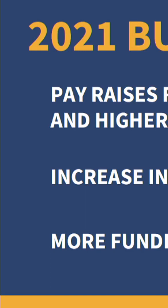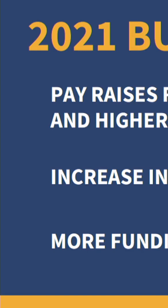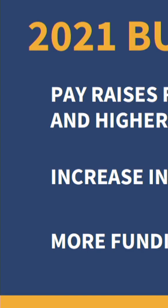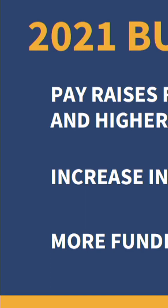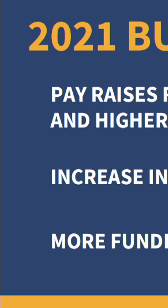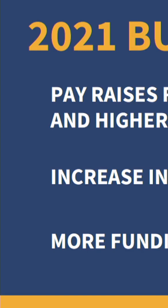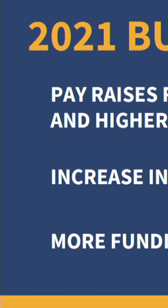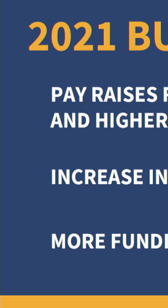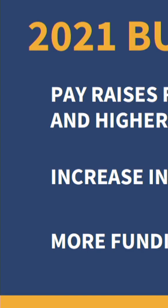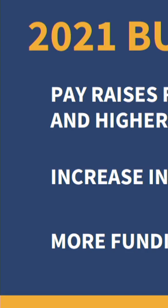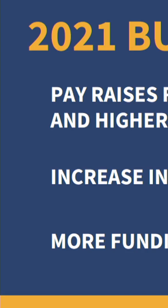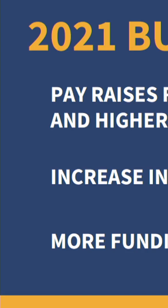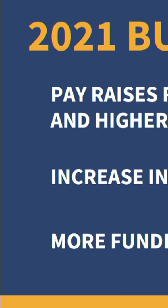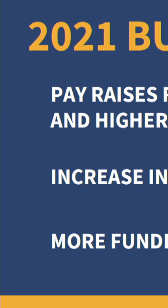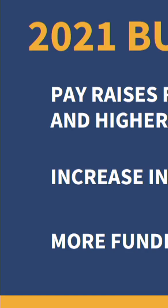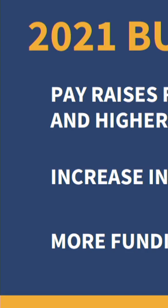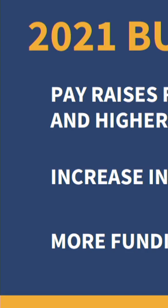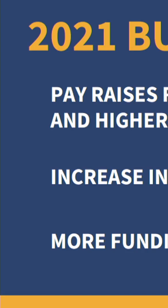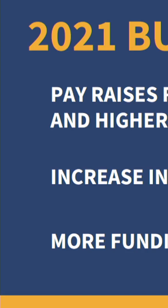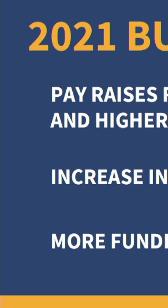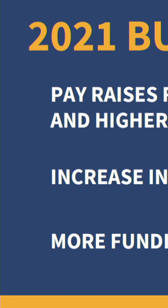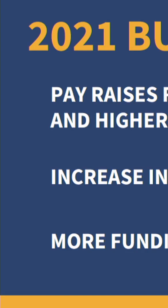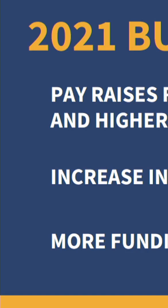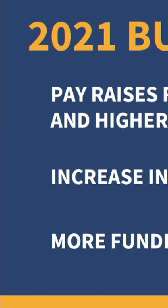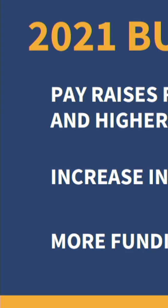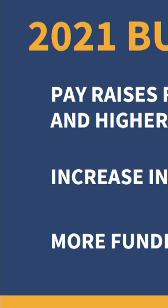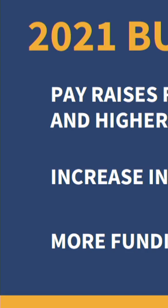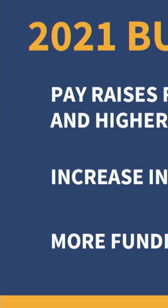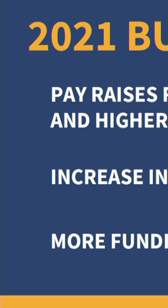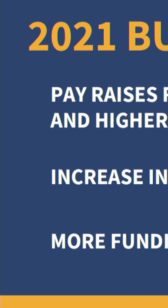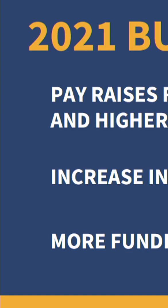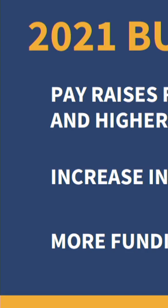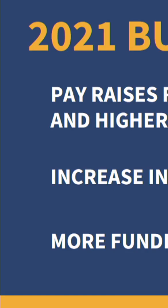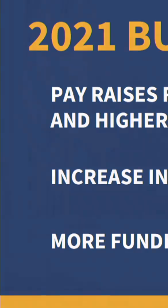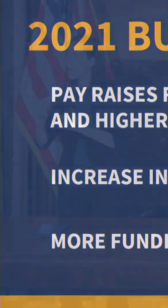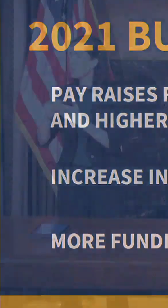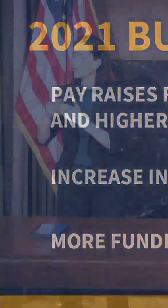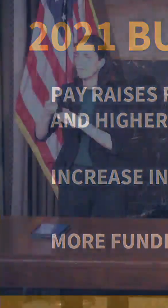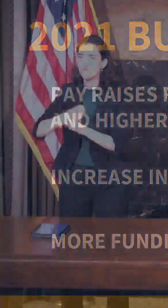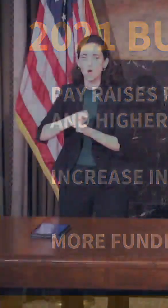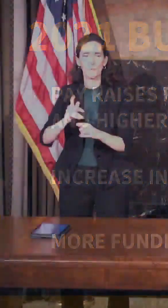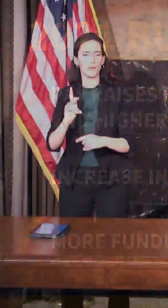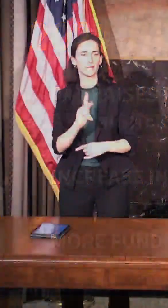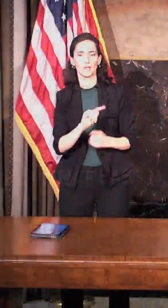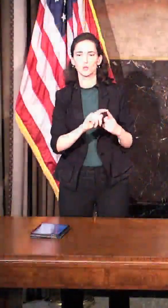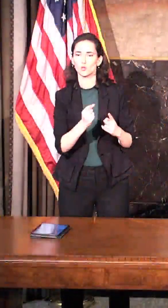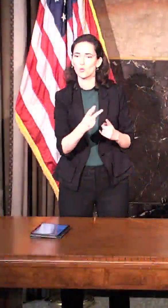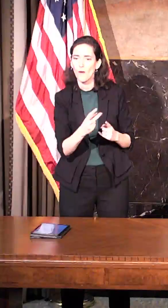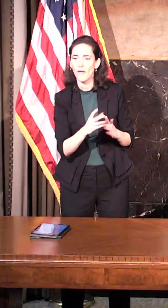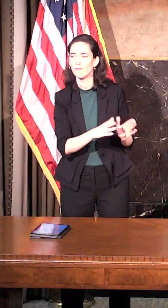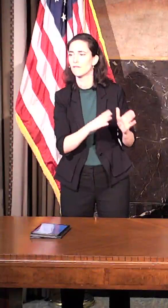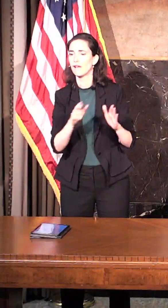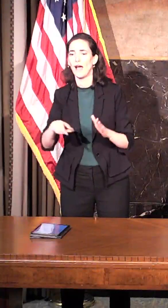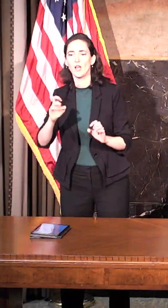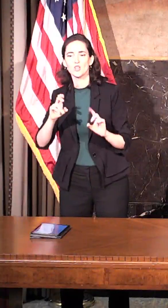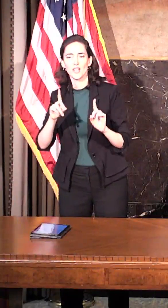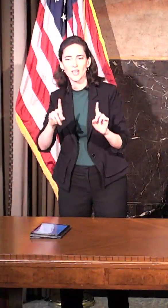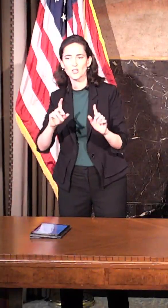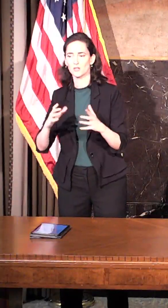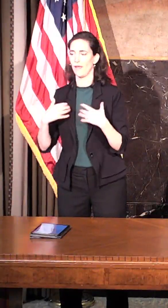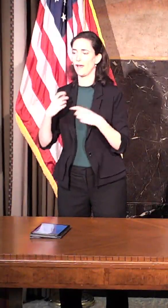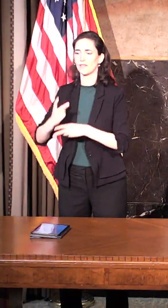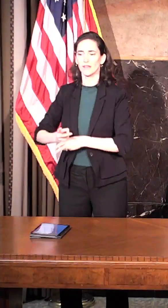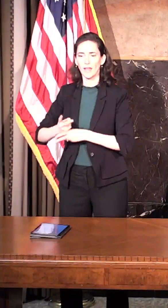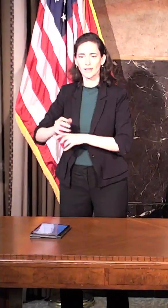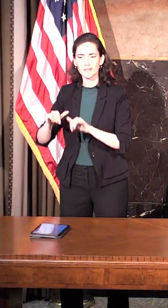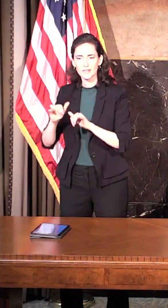next package, and if so, how much, and all the other various forms of funding, whether it's for K through 12 or higher education or healthcare